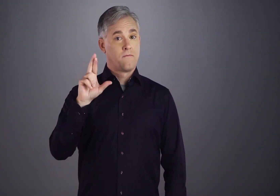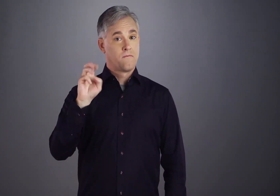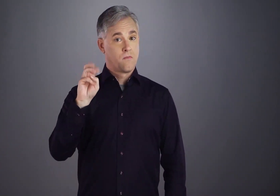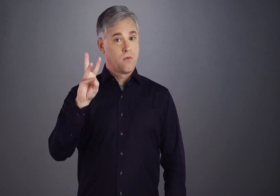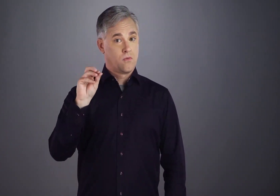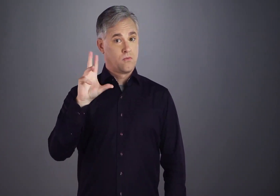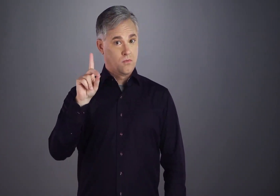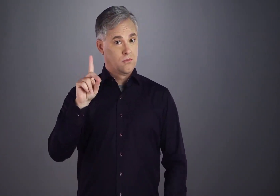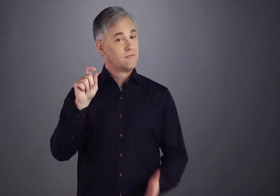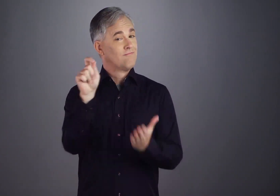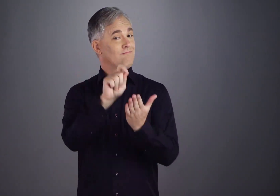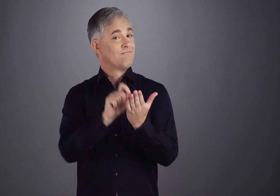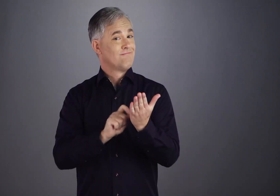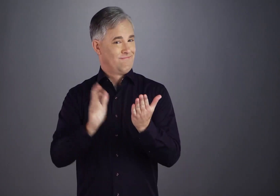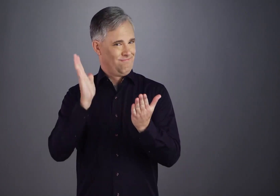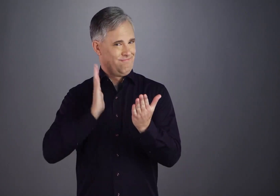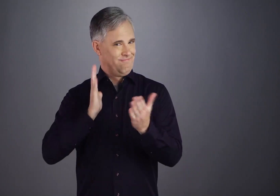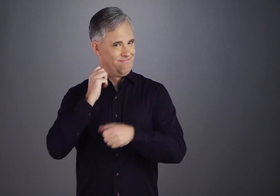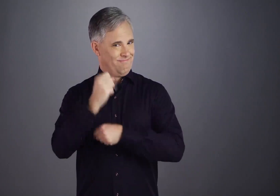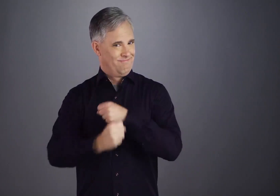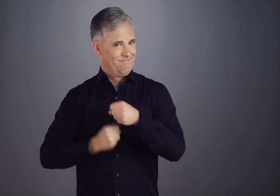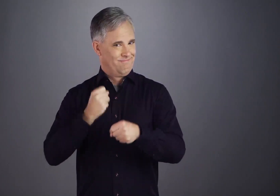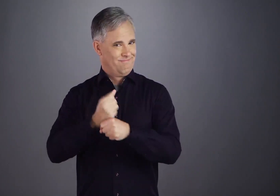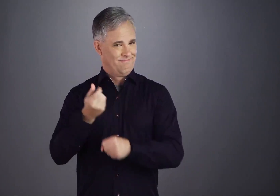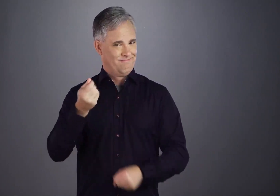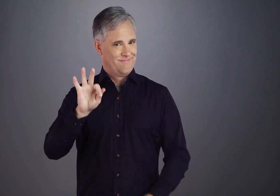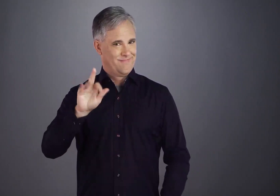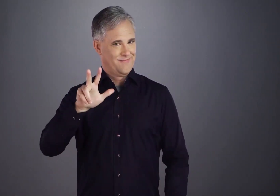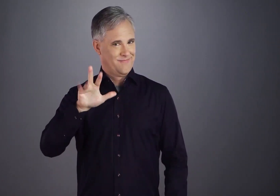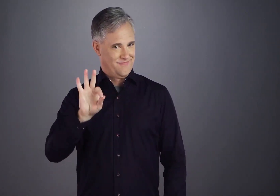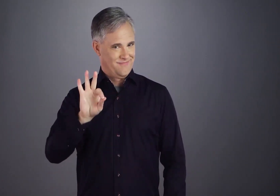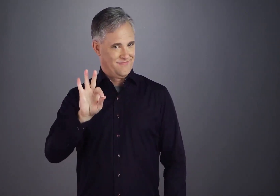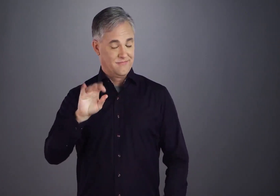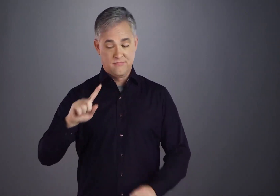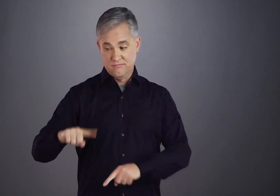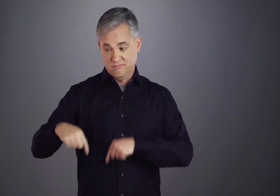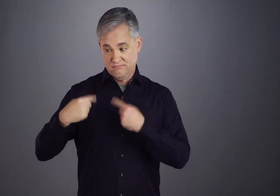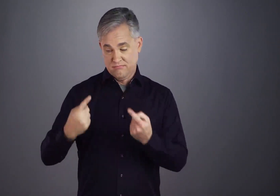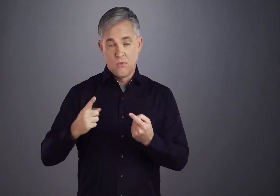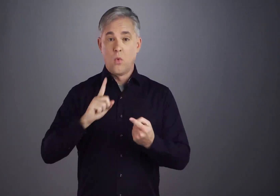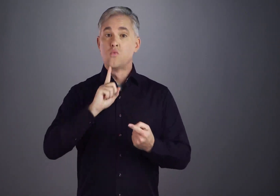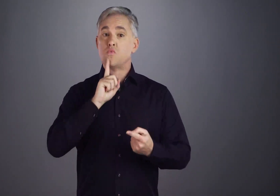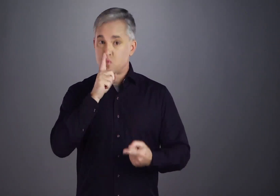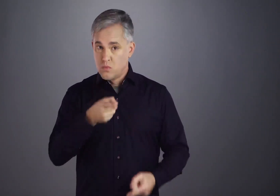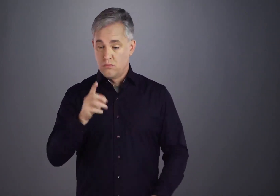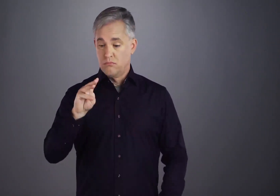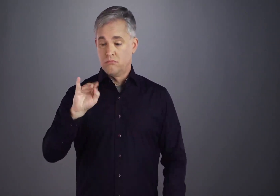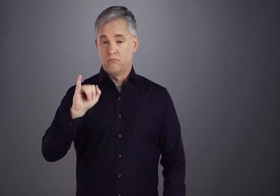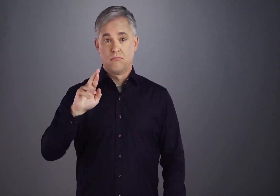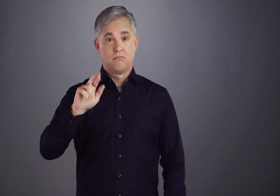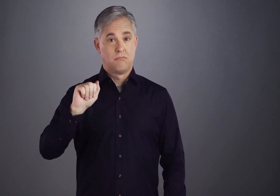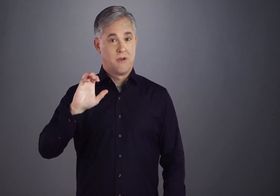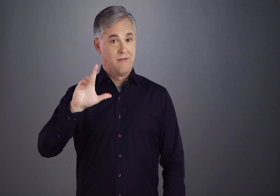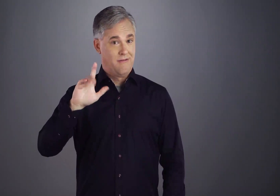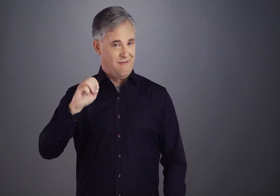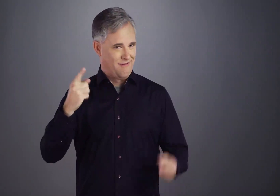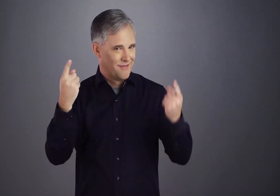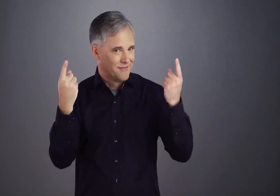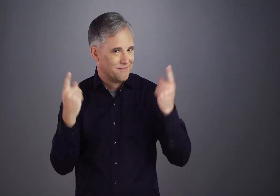Since the original foreword to this book was written in 1939, a wholesale miracle has taken place.